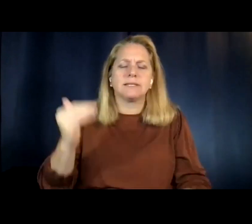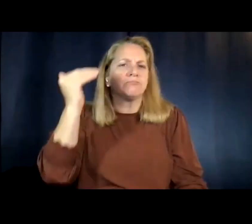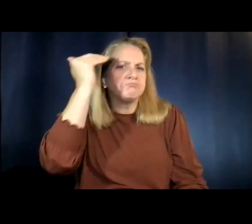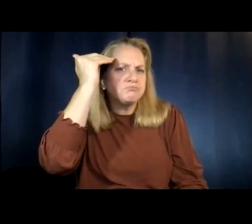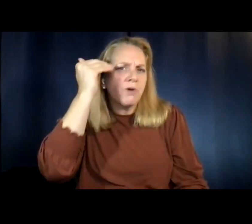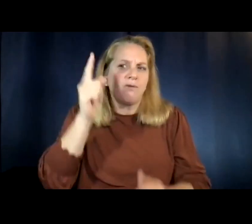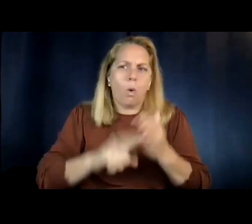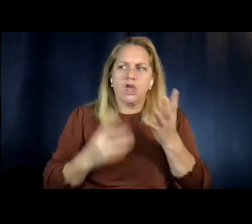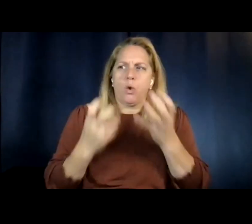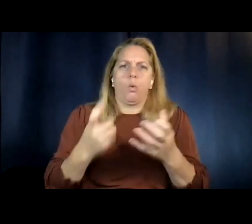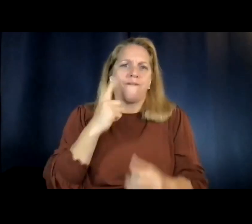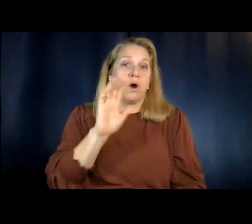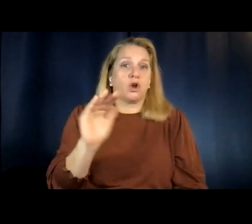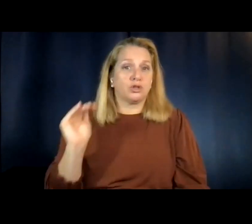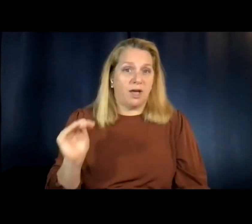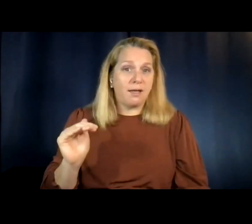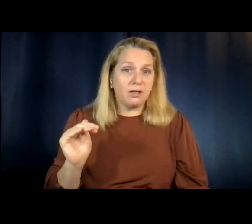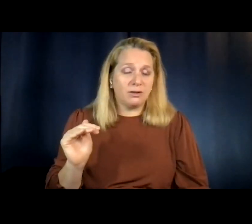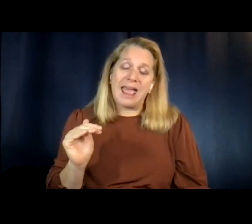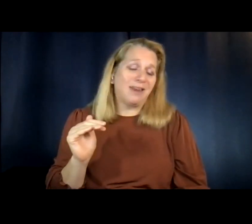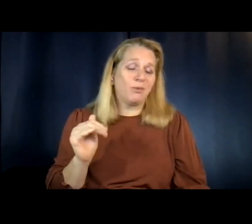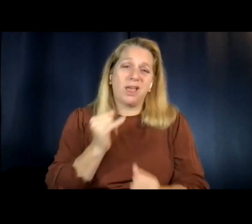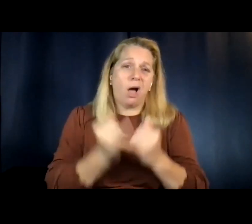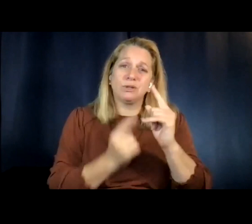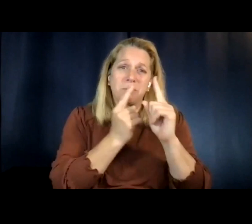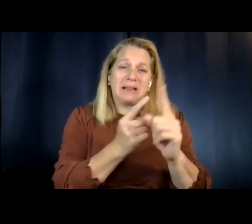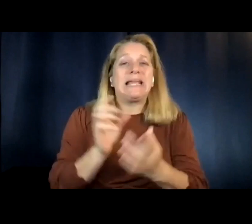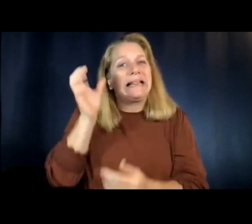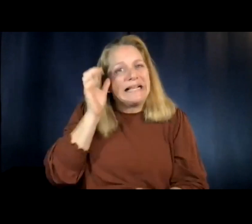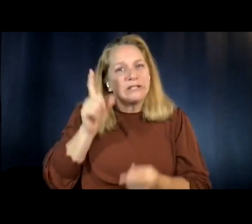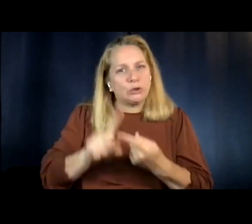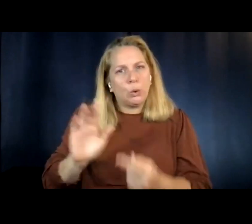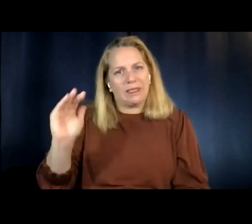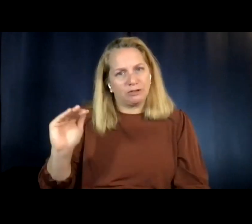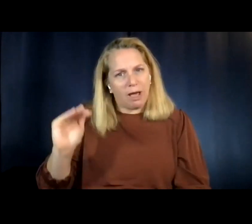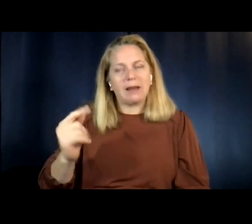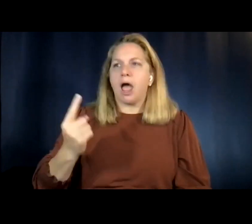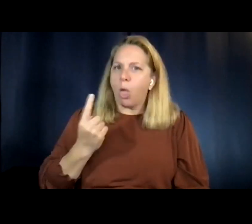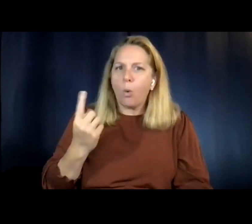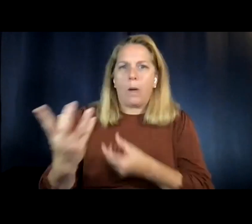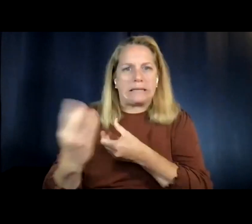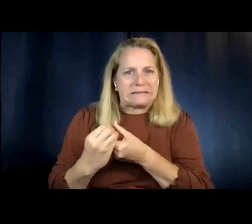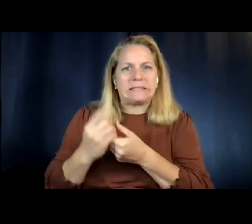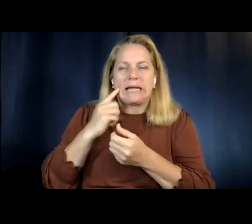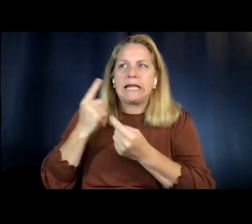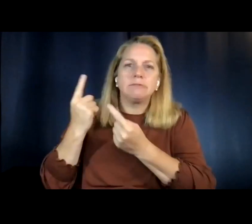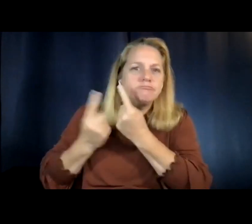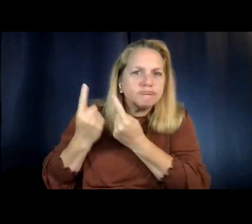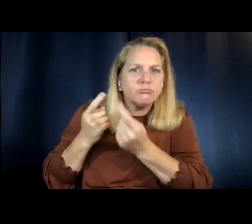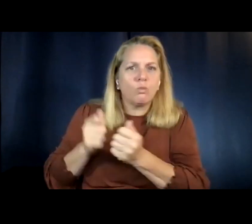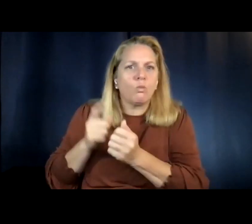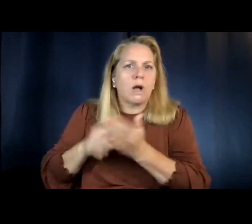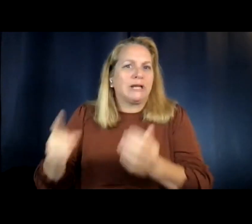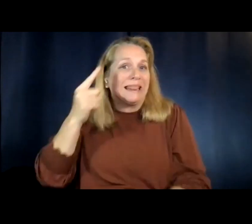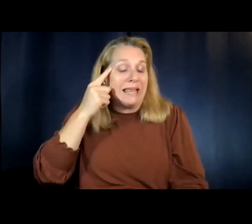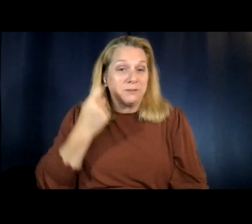for them, and obviously listen the child. Like I always keep my daughter in consideration. Like recently, we just have a meeting